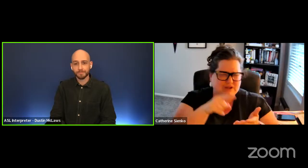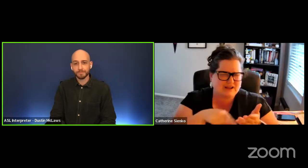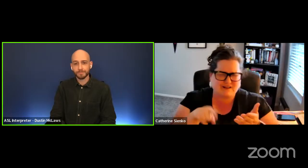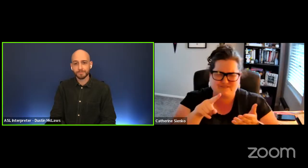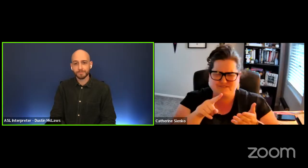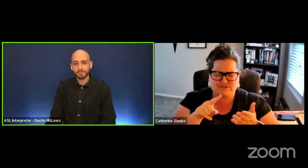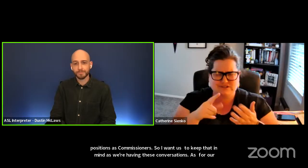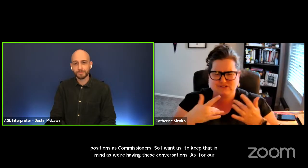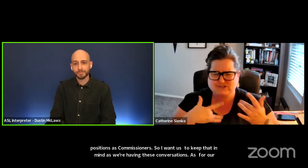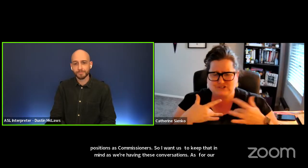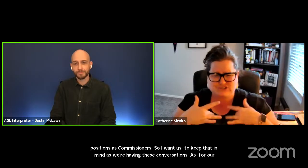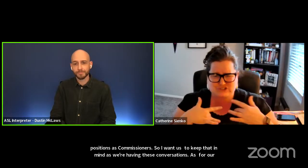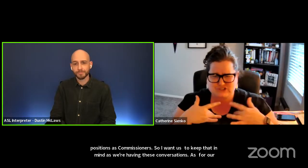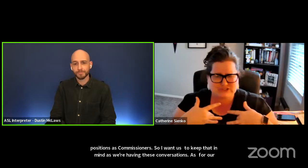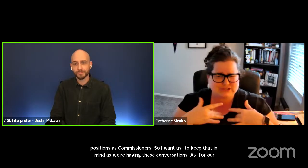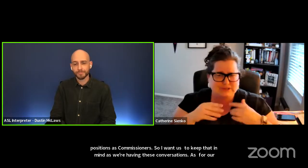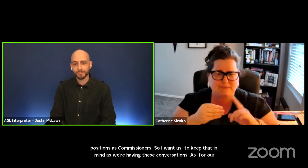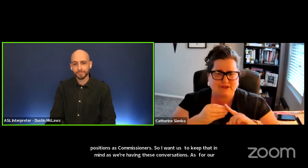everyone.